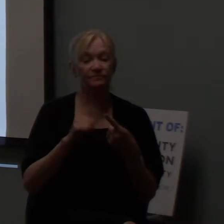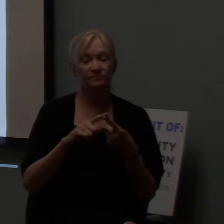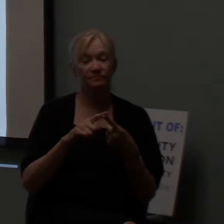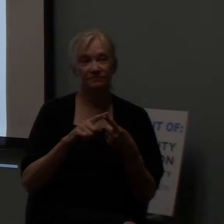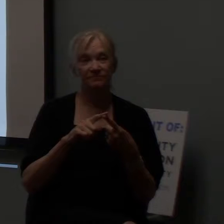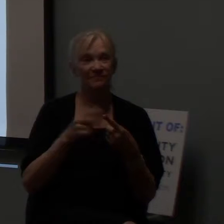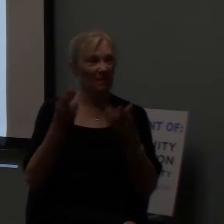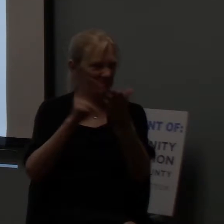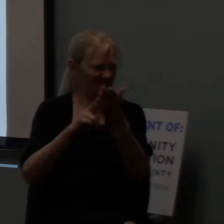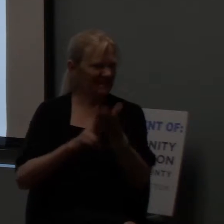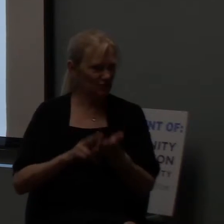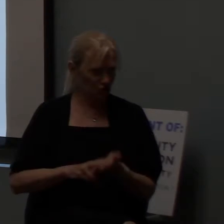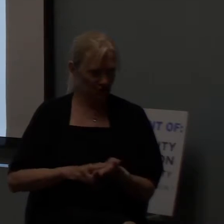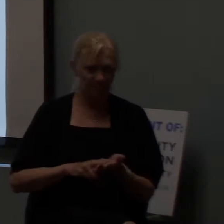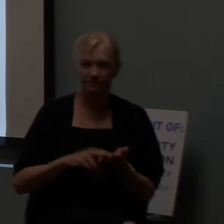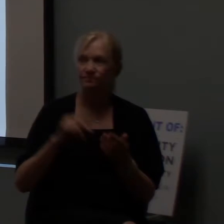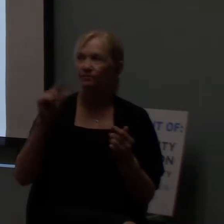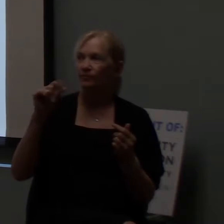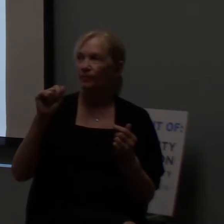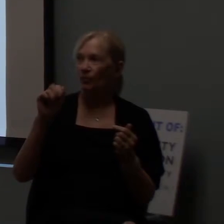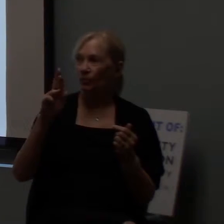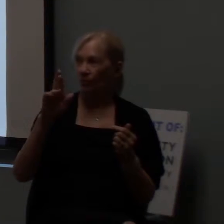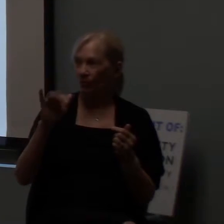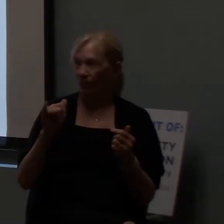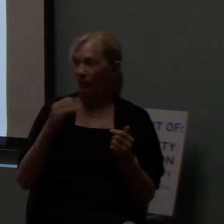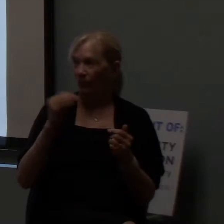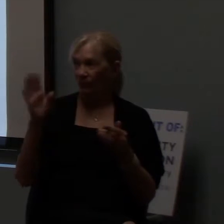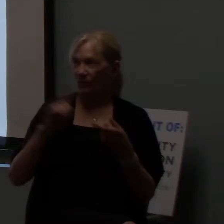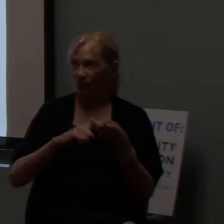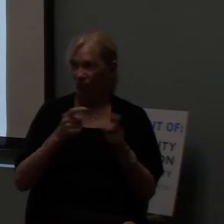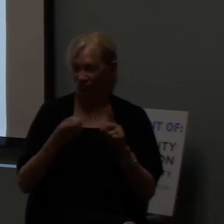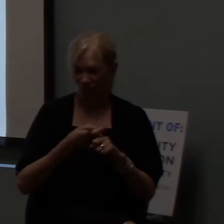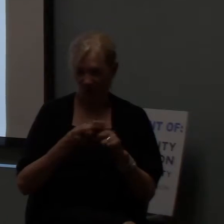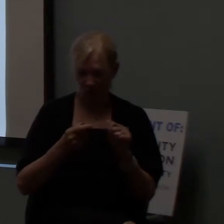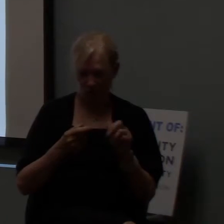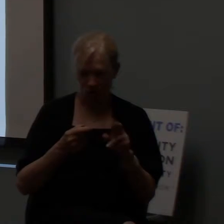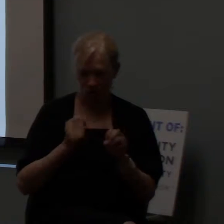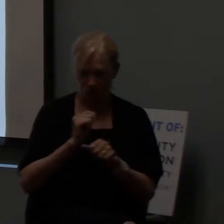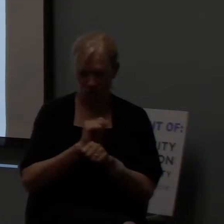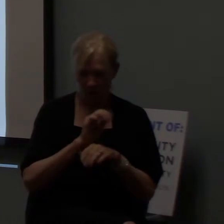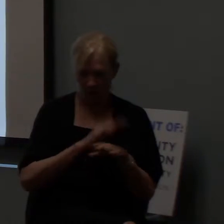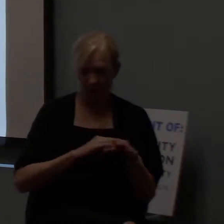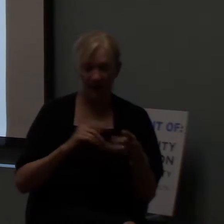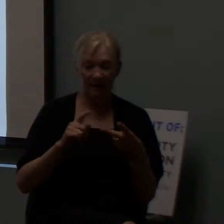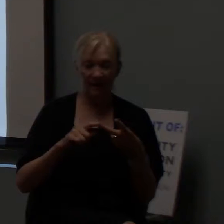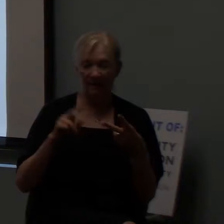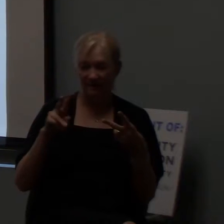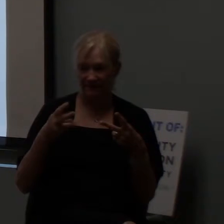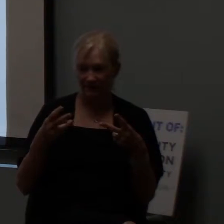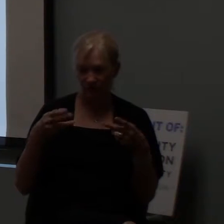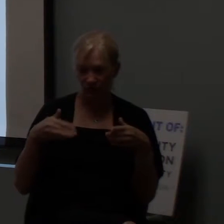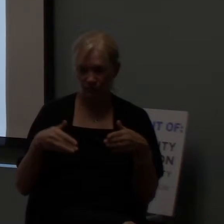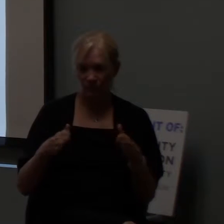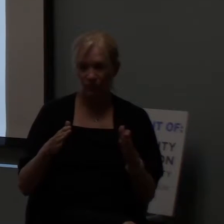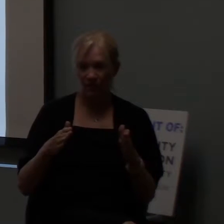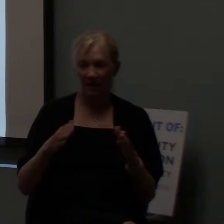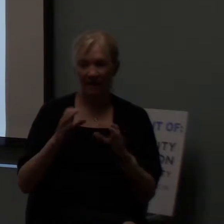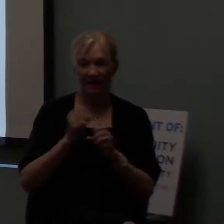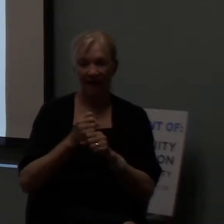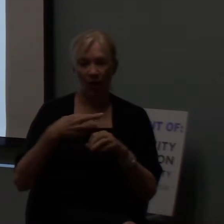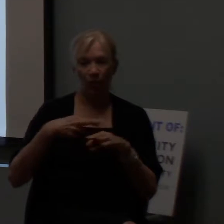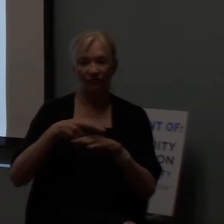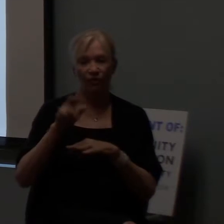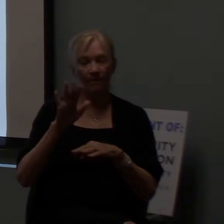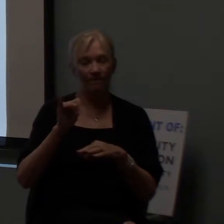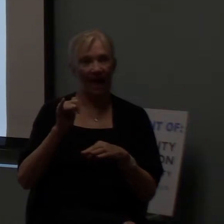is what Gary Cooper and his friend are heading up. And the second way is to get referred by the